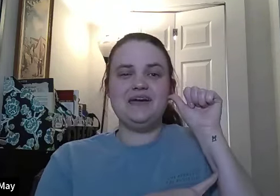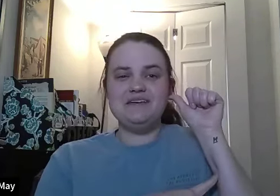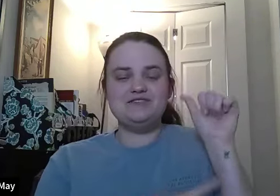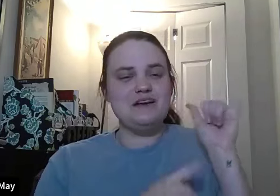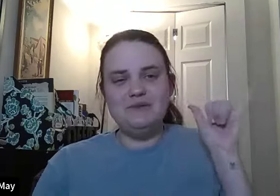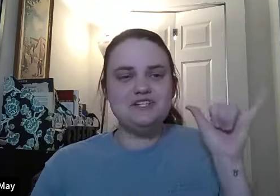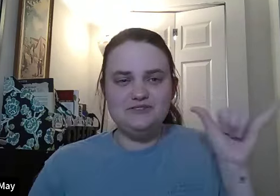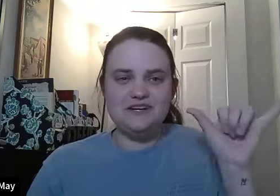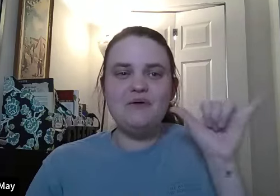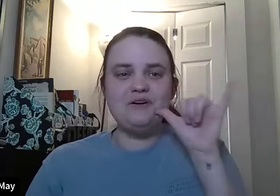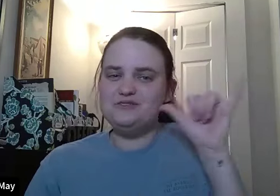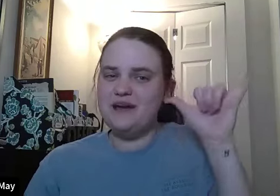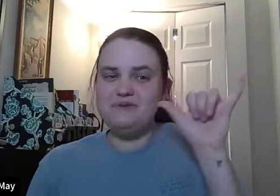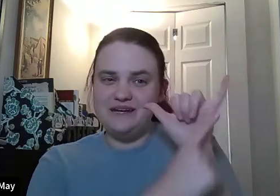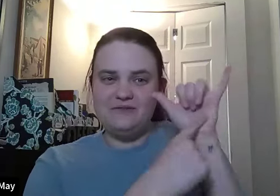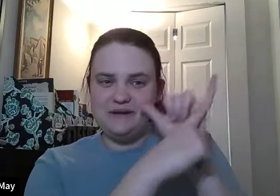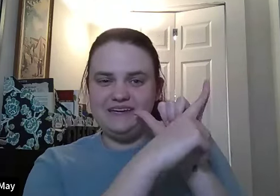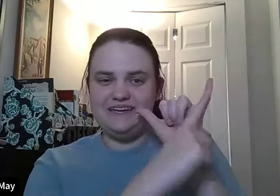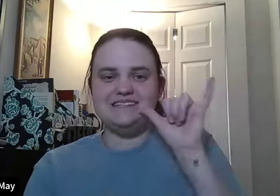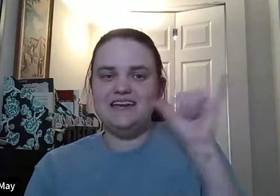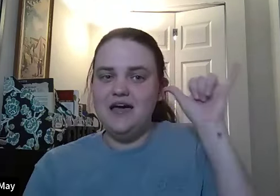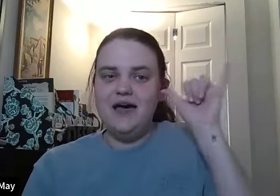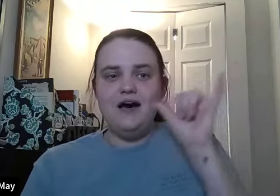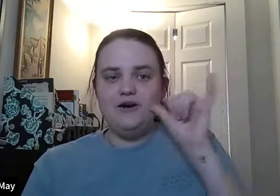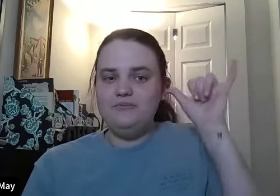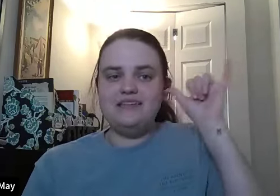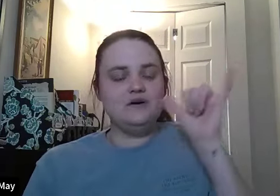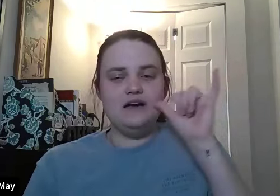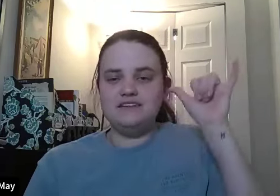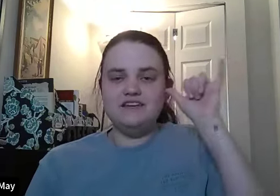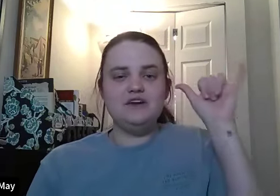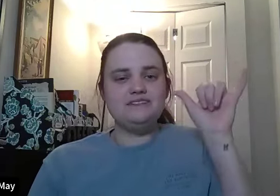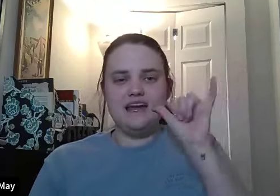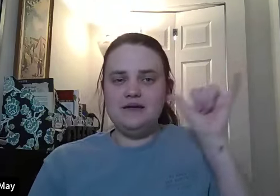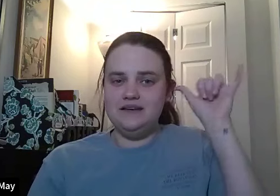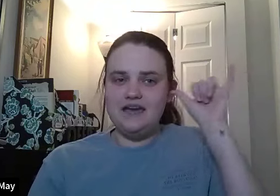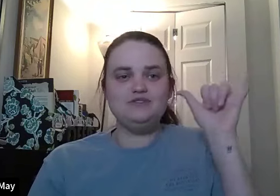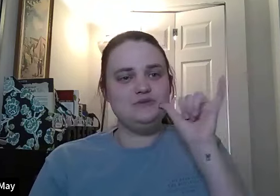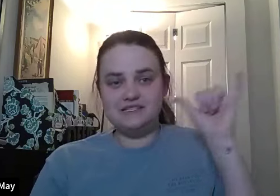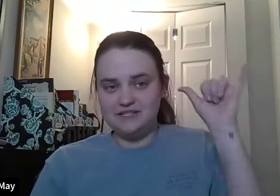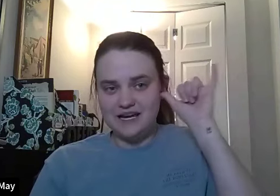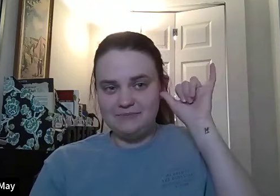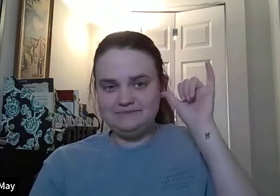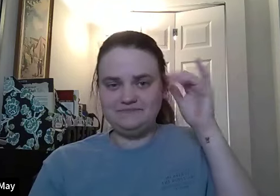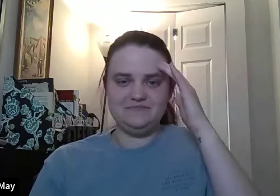kept being surrounded by children and coworkers who kept putting out their pinky. And I was like, oh, and so I suddenly noticed that I now do yesterday.